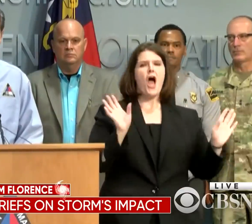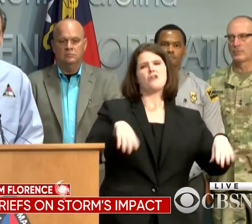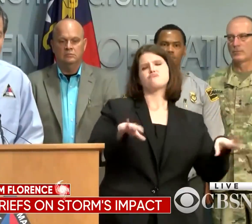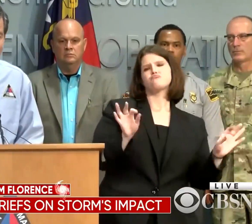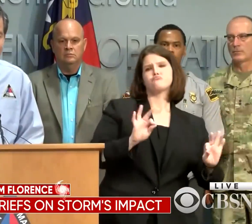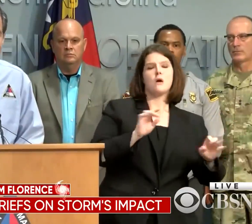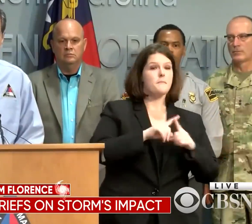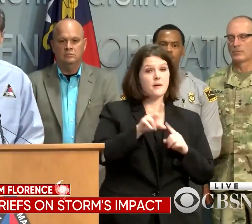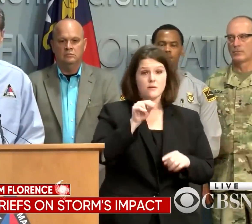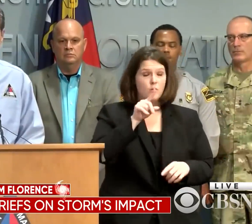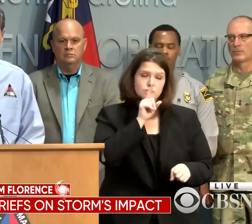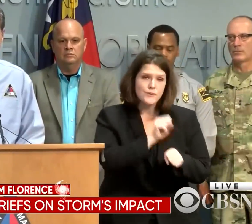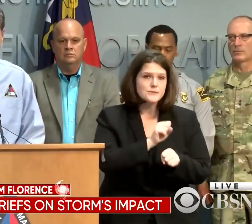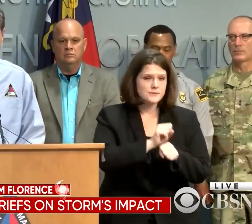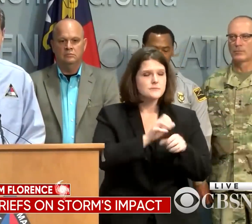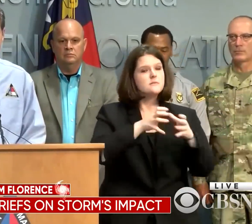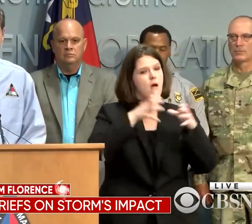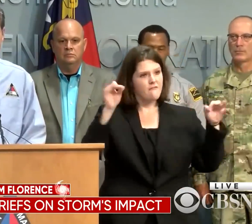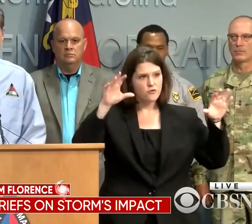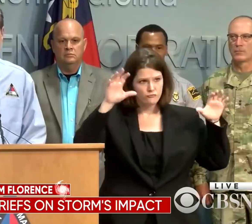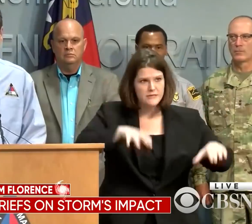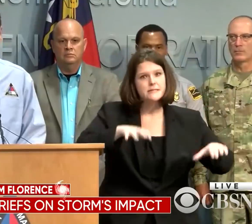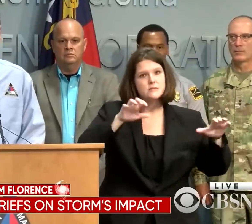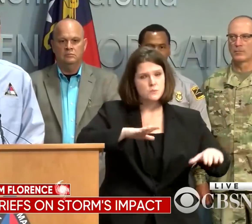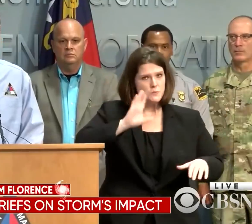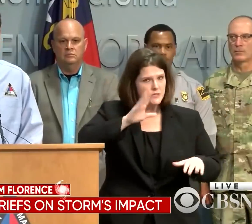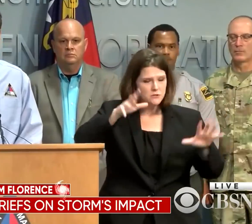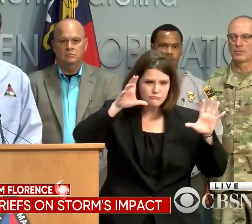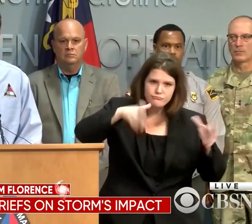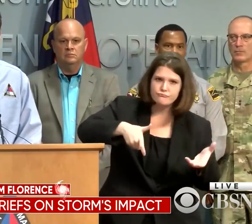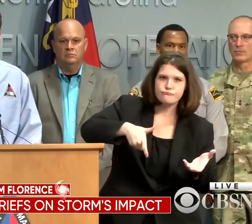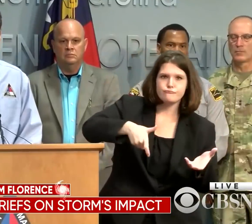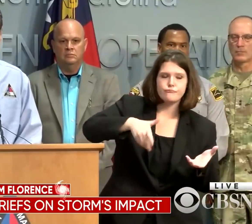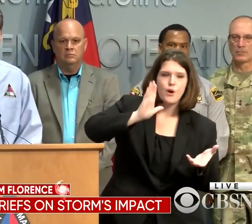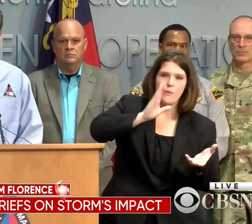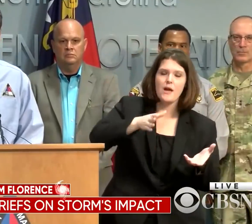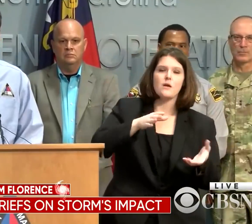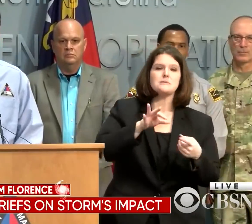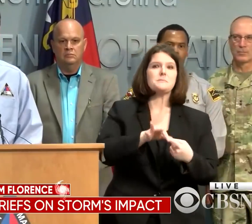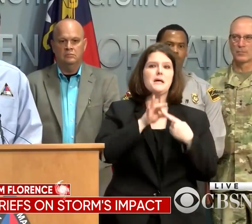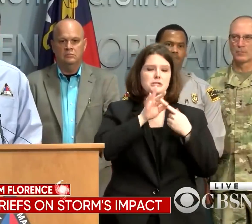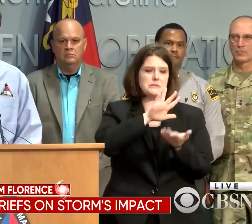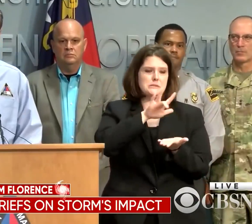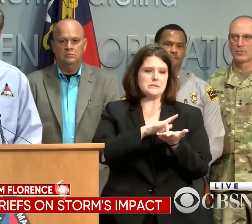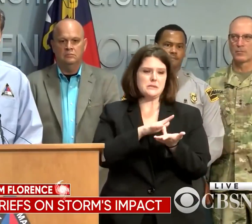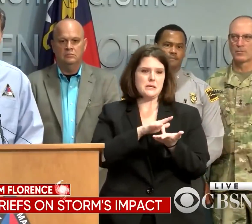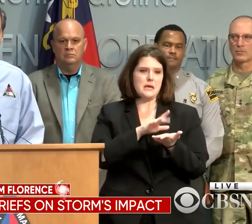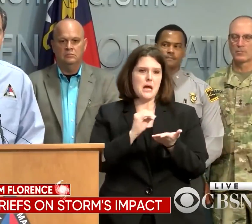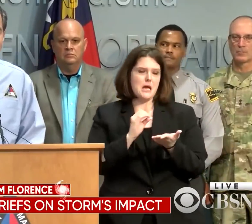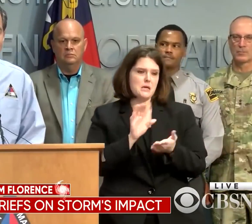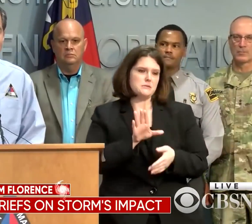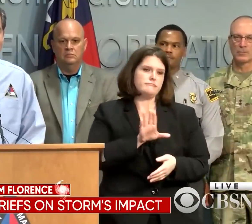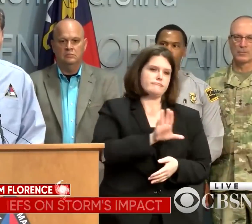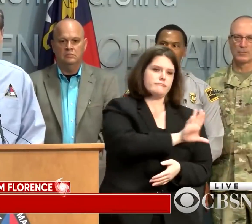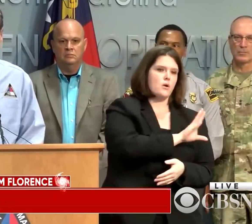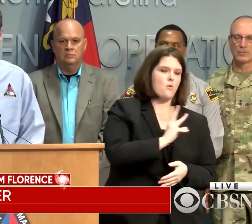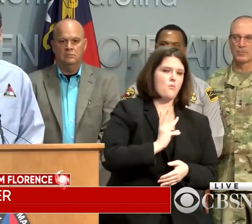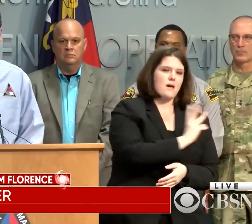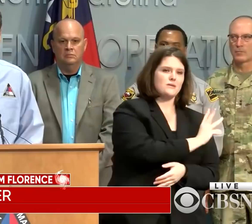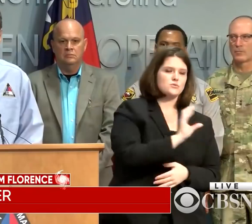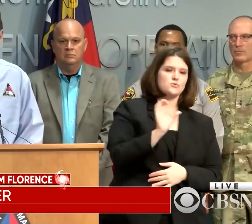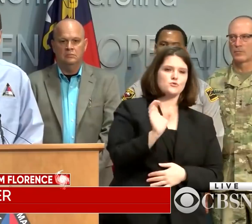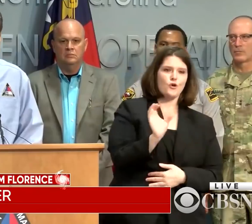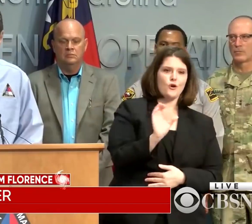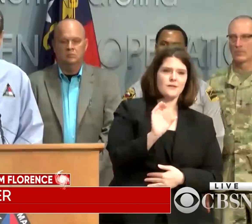epic and will continue to be. And particularly along the Sandhills to Charlotte, we're going to see